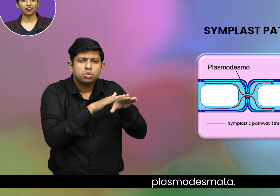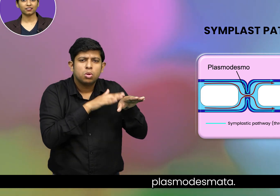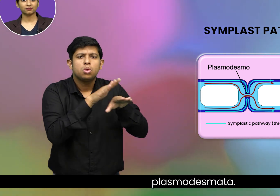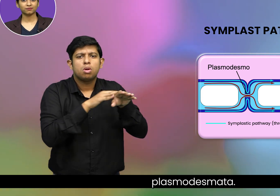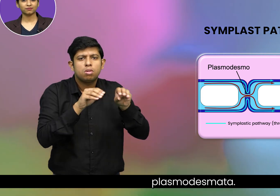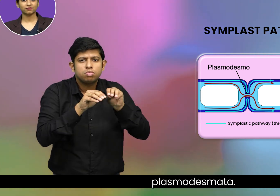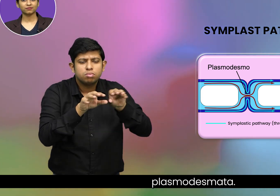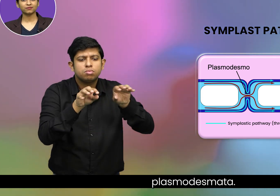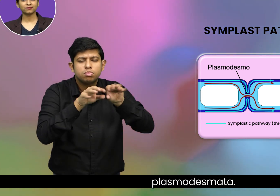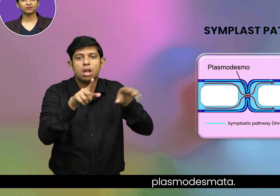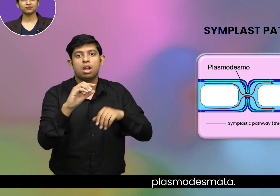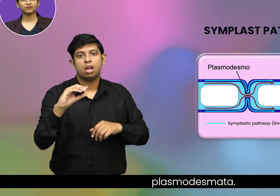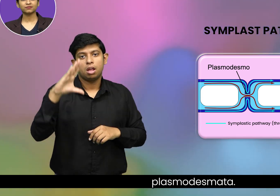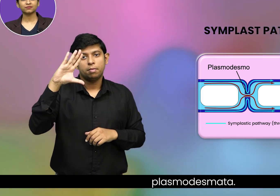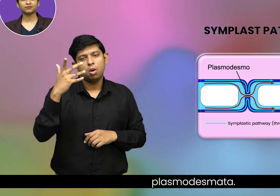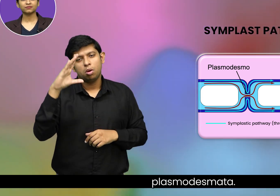plasmodesmata.